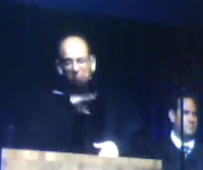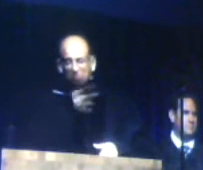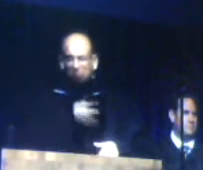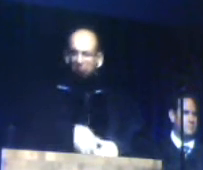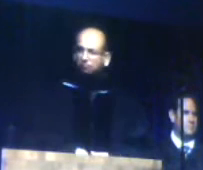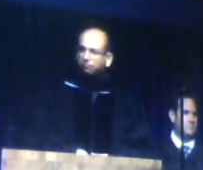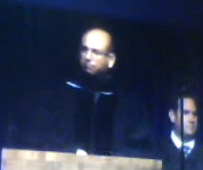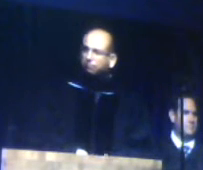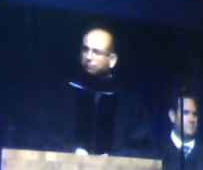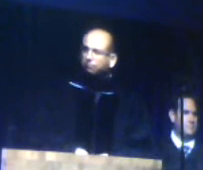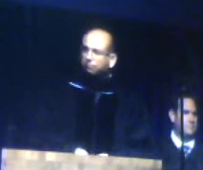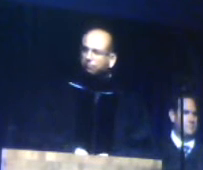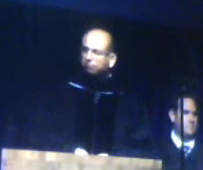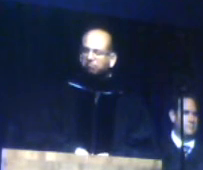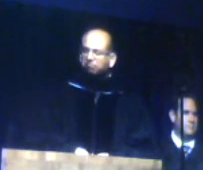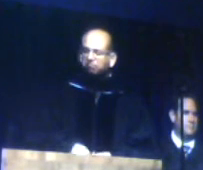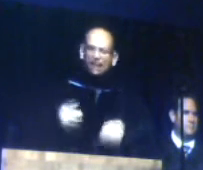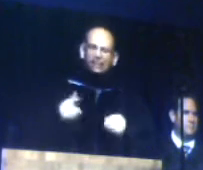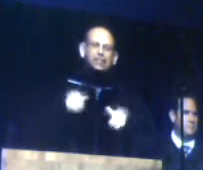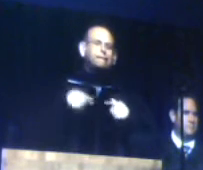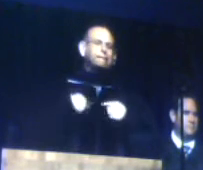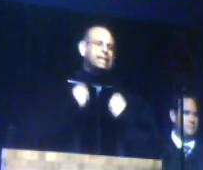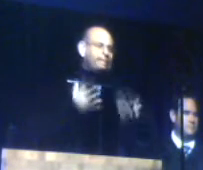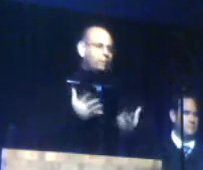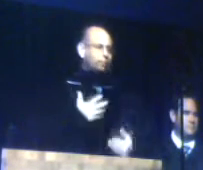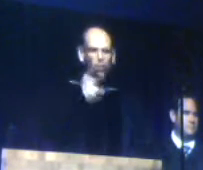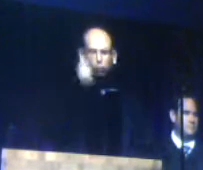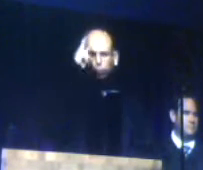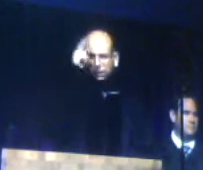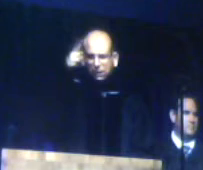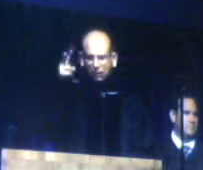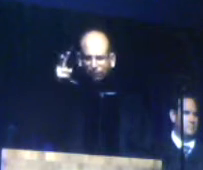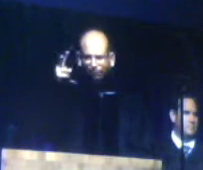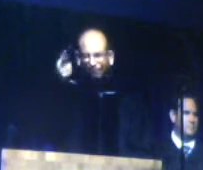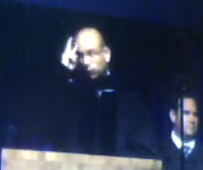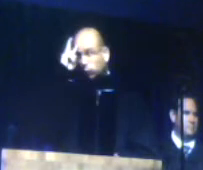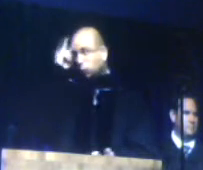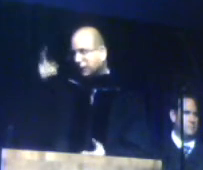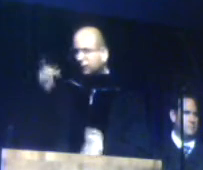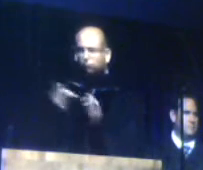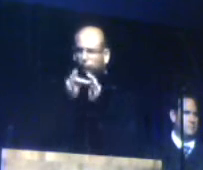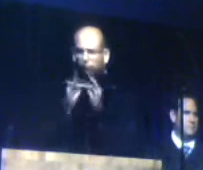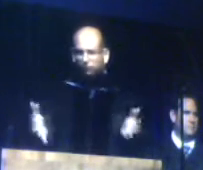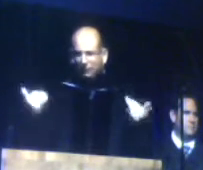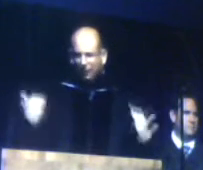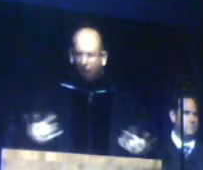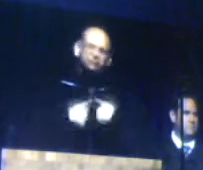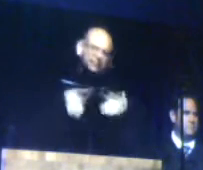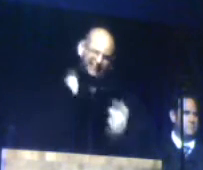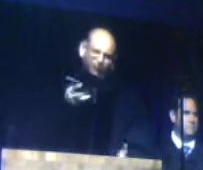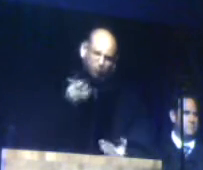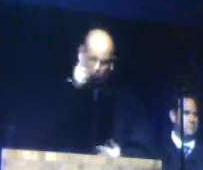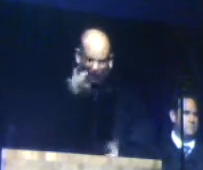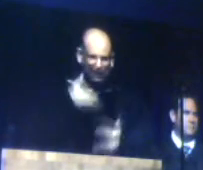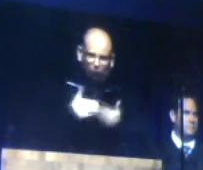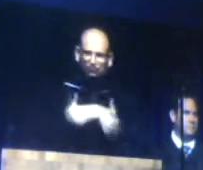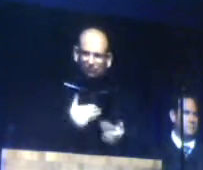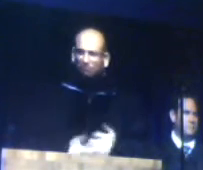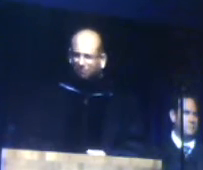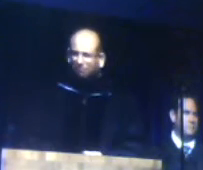Just sit in frustration at the unfairness of it? But let me give you my 2 cents. Which really not, my 2